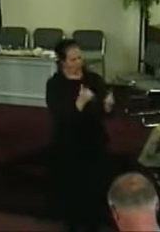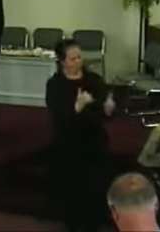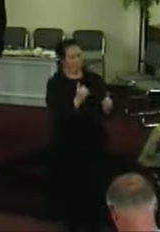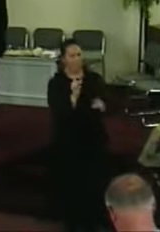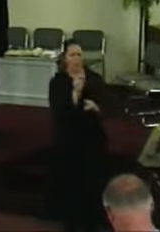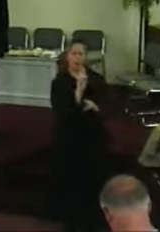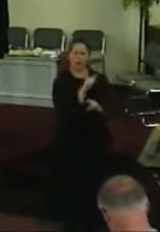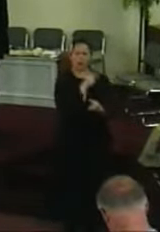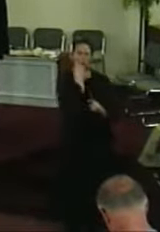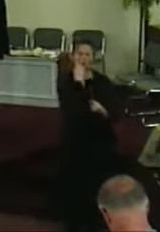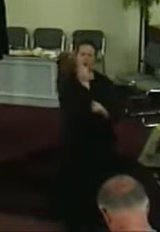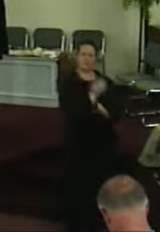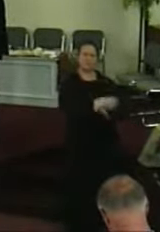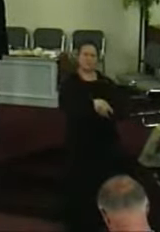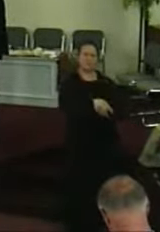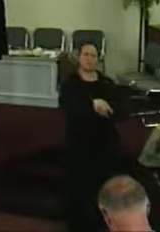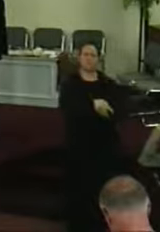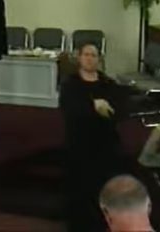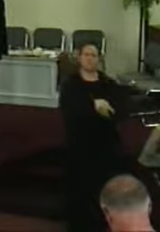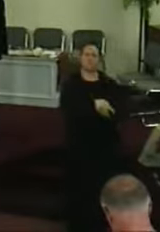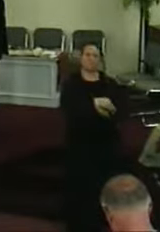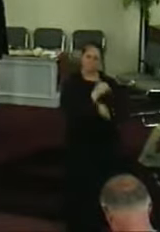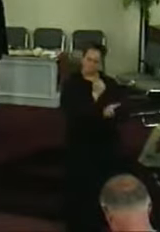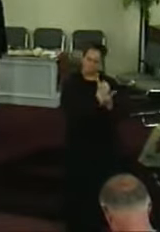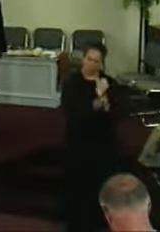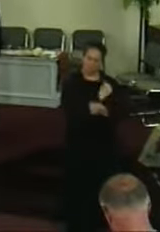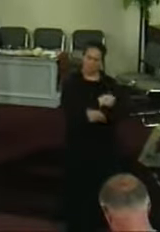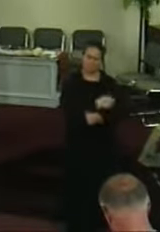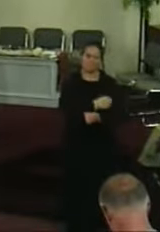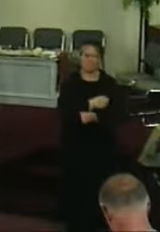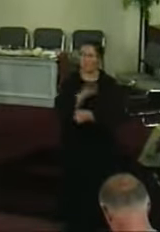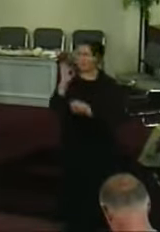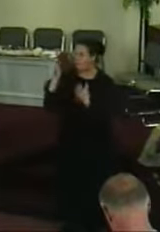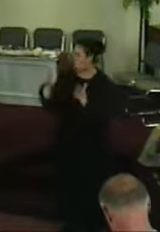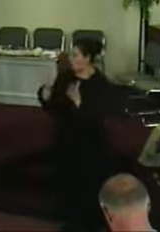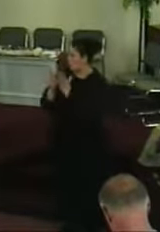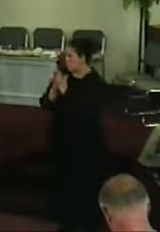Where are you looking? Amen. Pastor, would you pray?